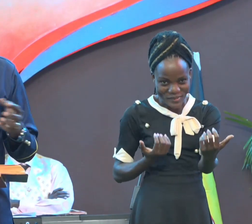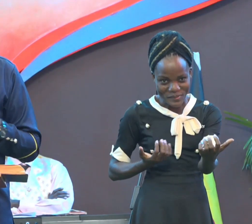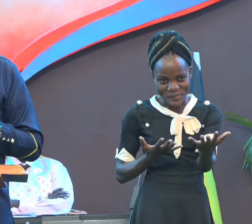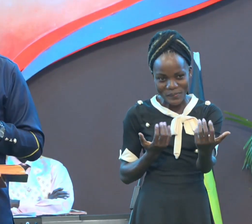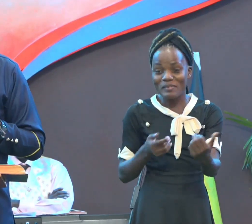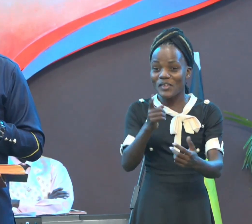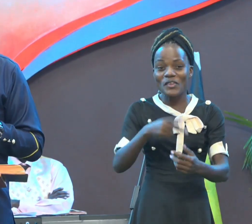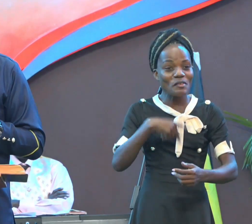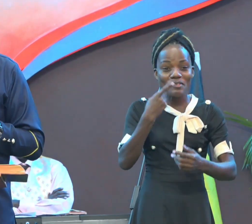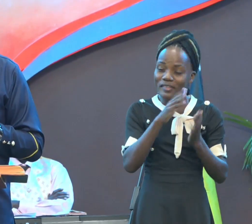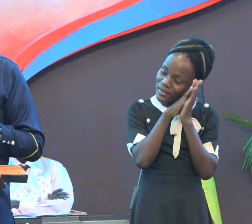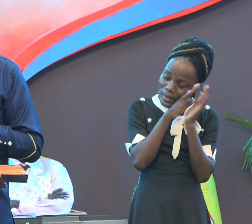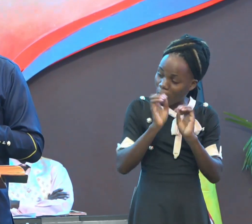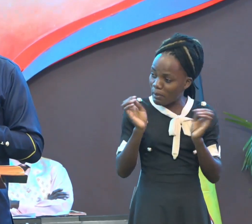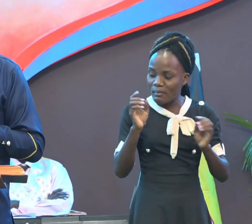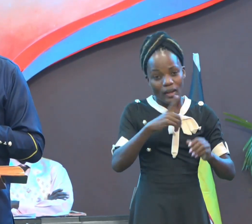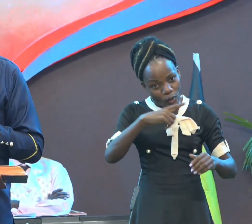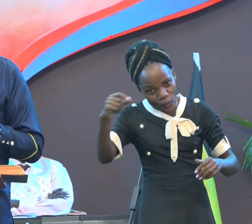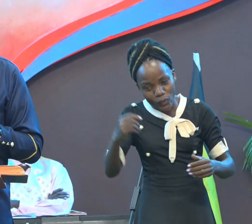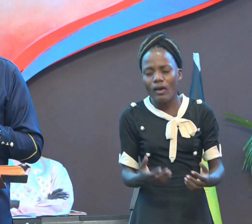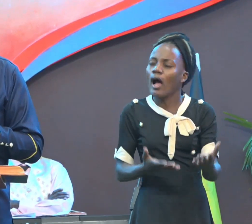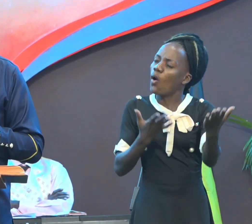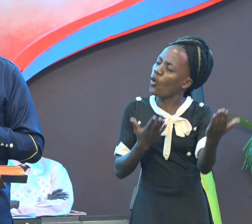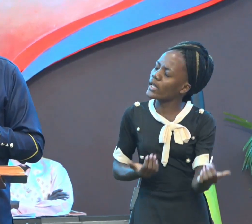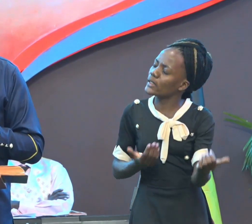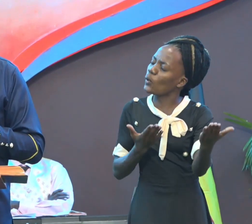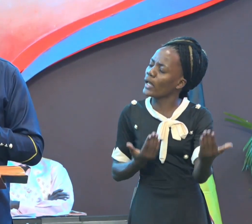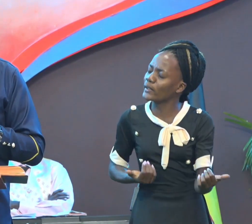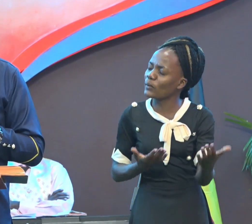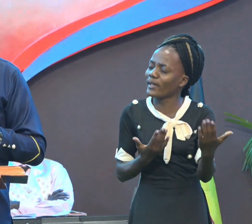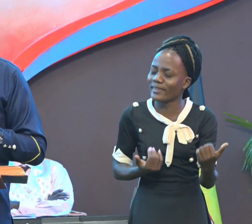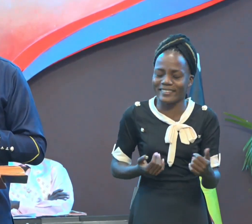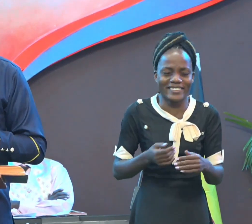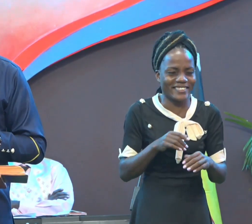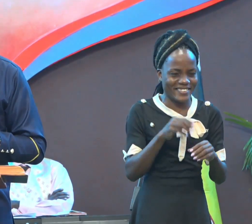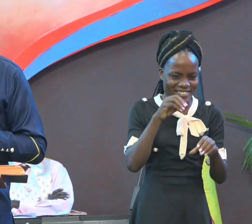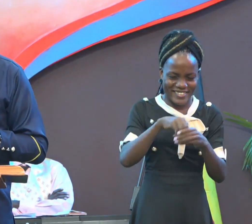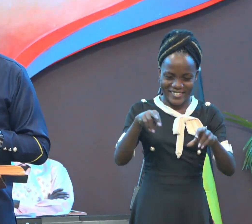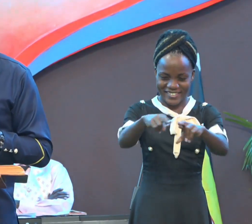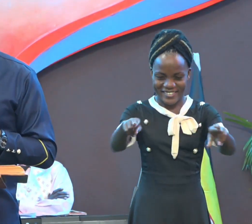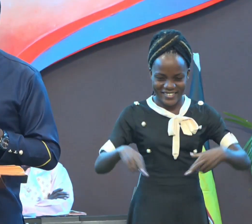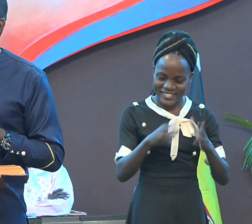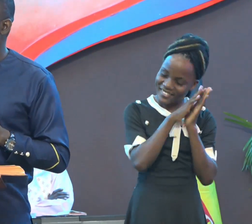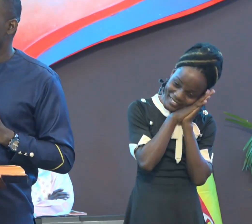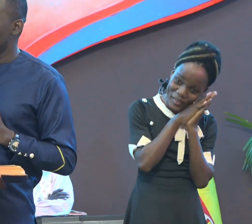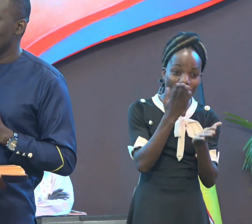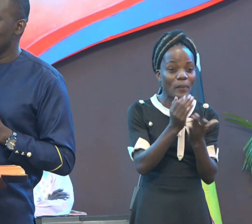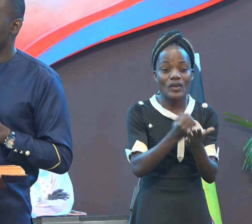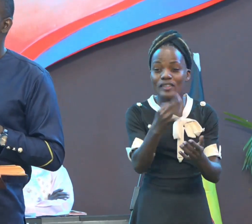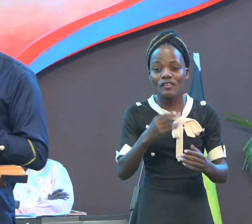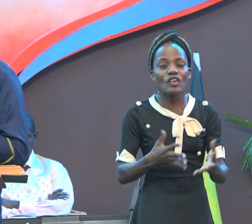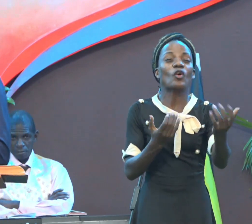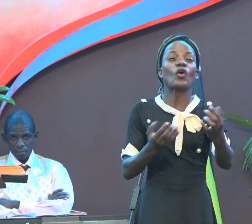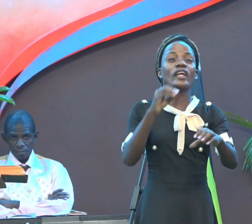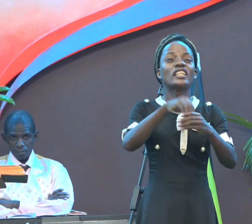Tomuulira? You don't hear him? Genda yo mulindire kubanga bono ganira mudiro wajjo kutwalira. You go and wait for him because if you wait for him from the sitting room, it's